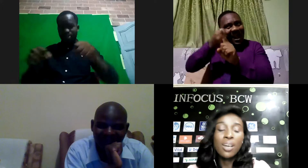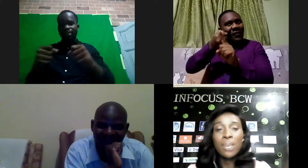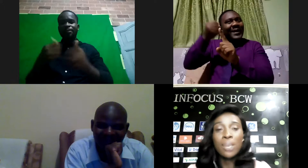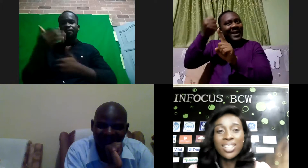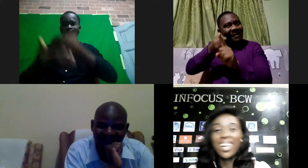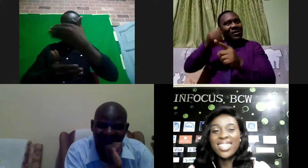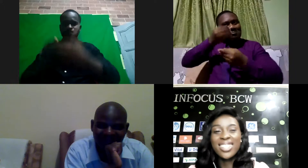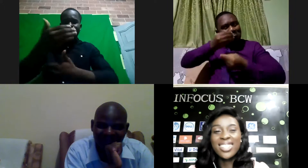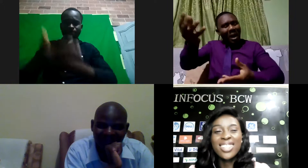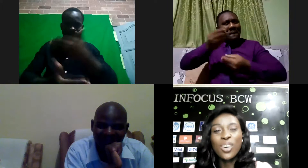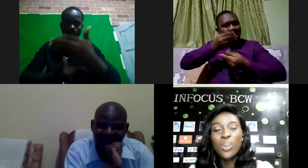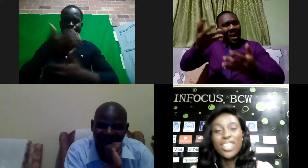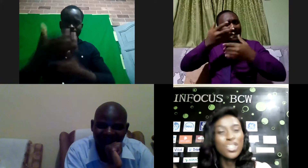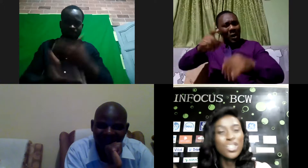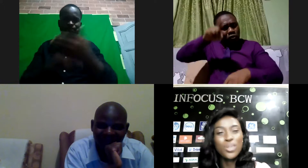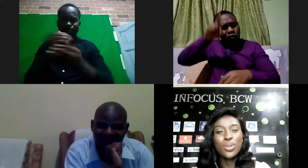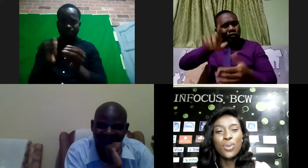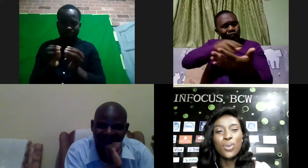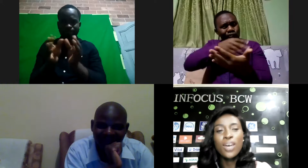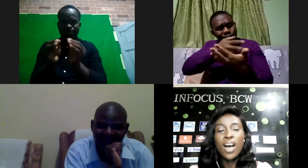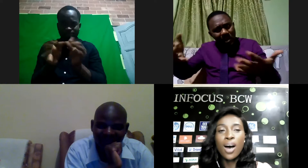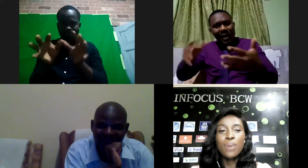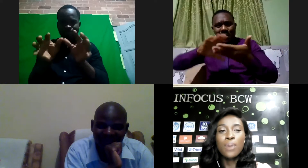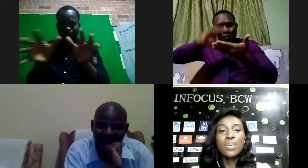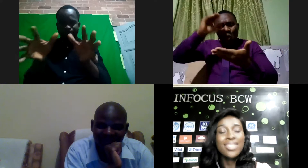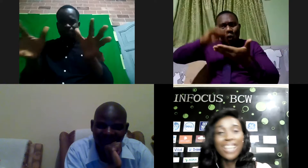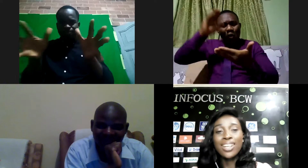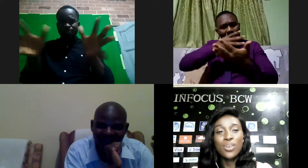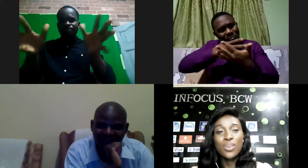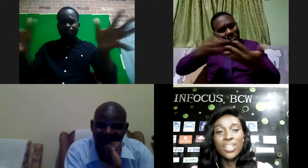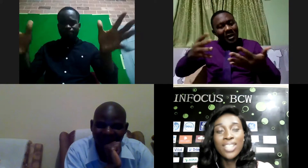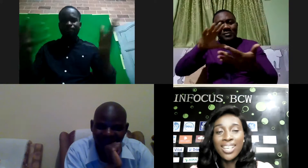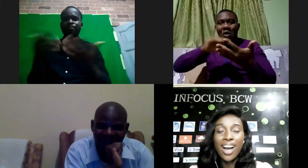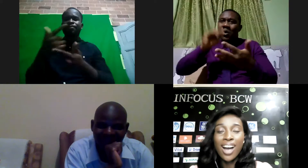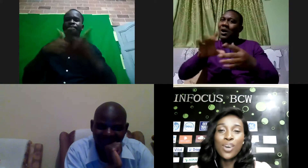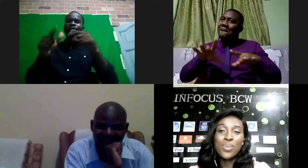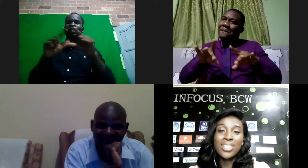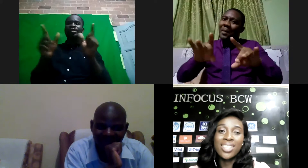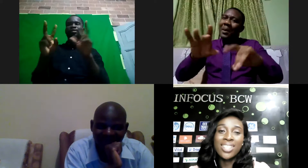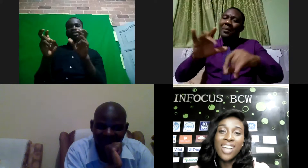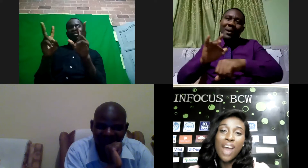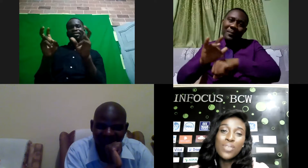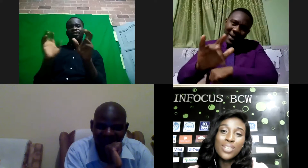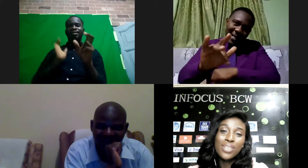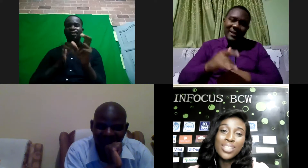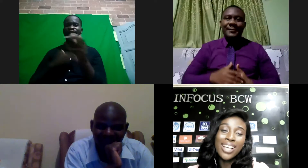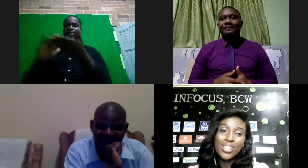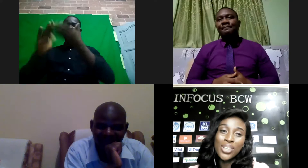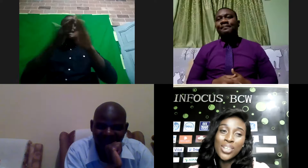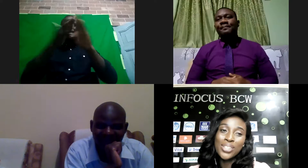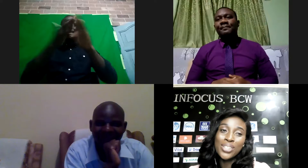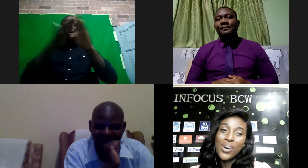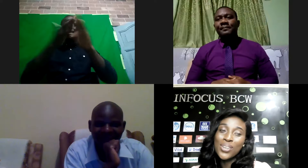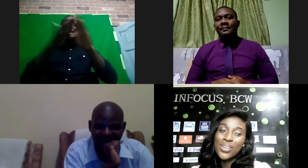the marginalization and all the issues of sign language in our community. I really, really